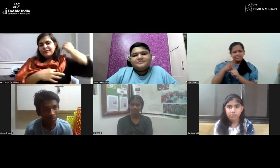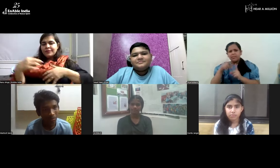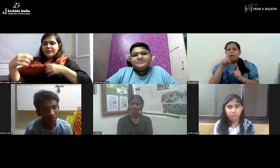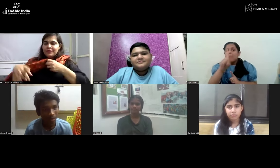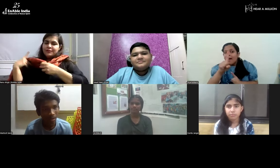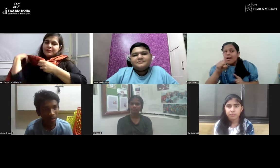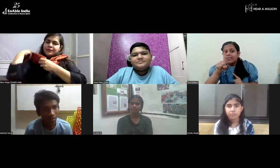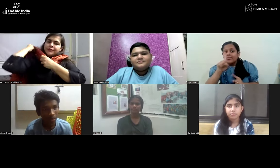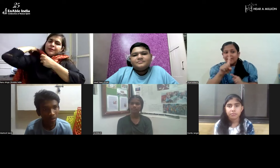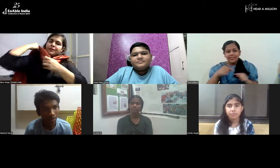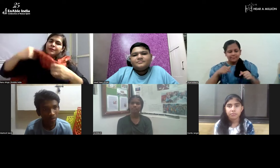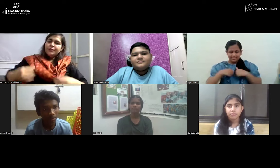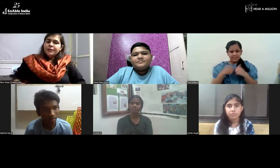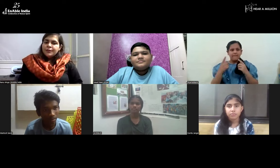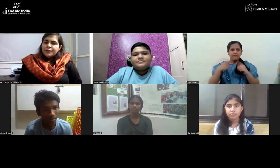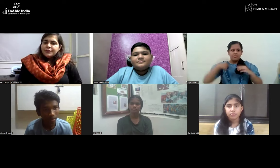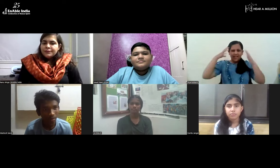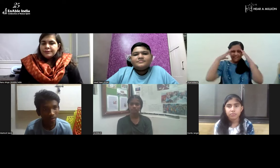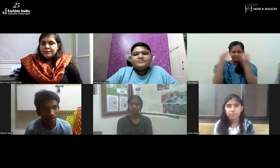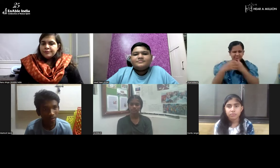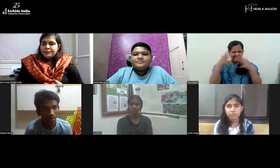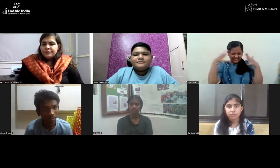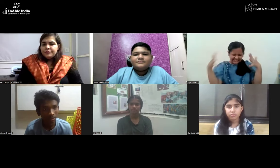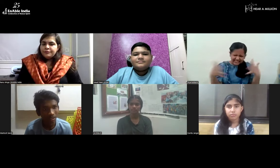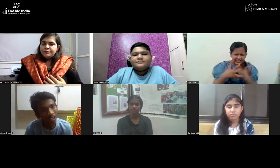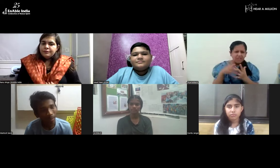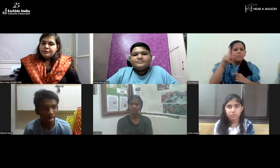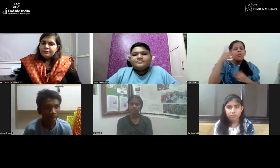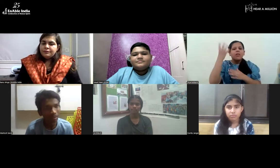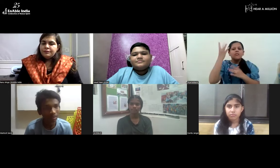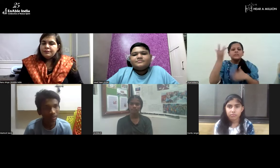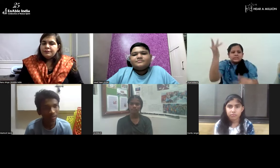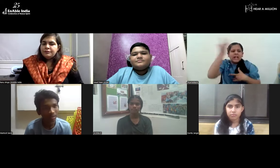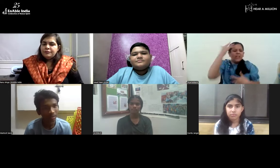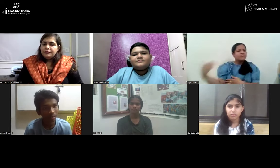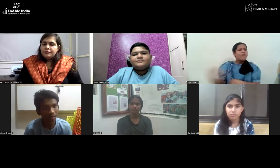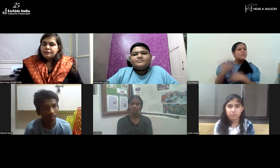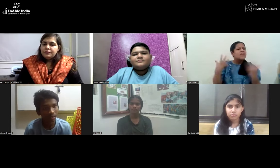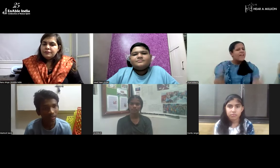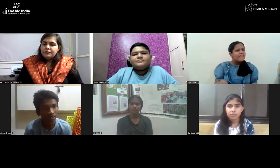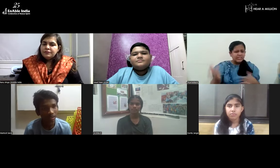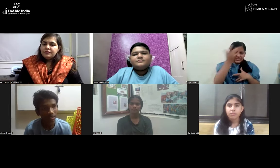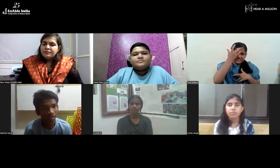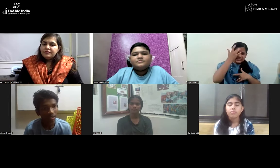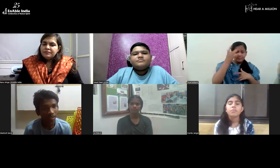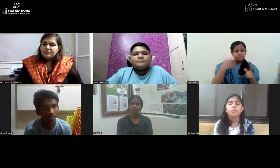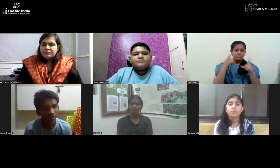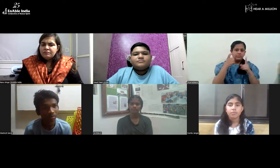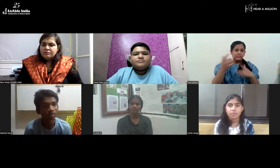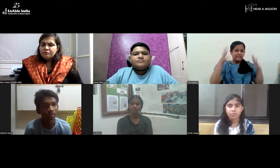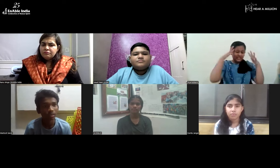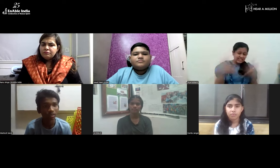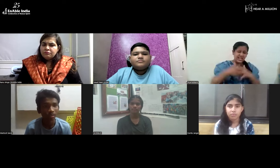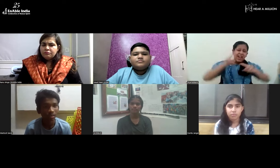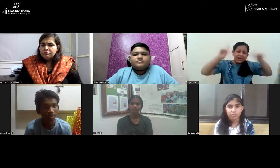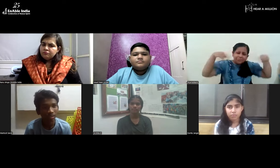actually, the scenario is that you feel a little shy to open up, but no, you have to